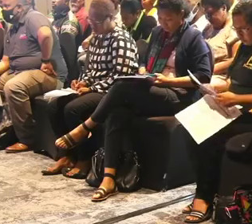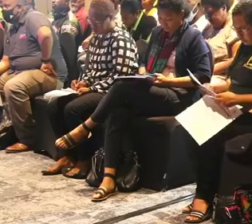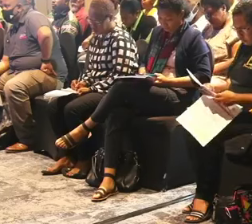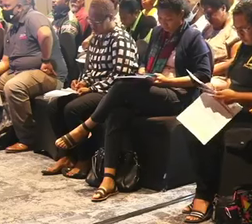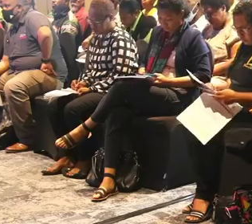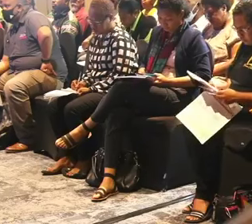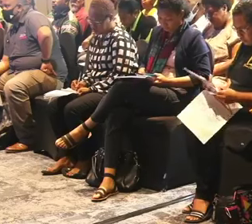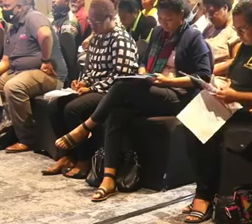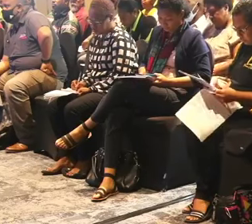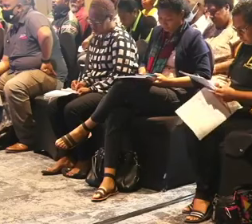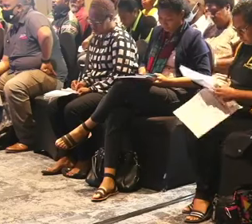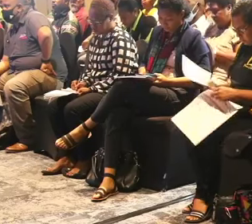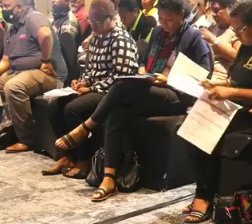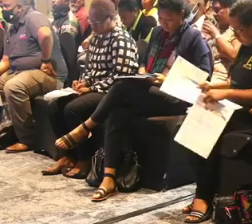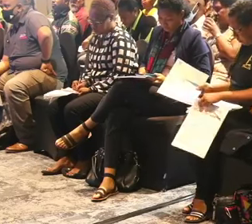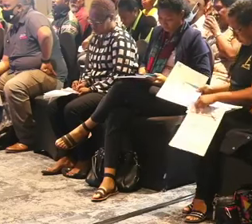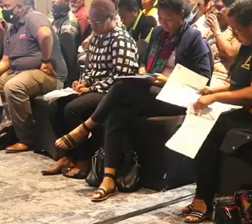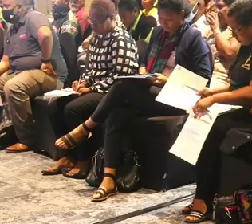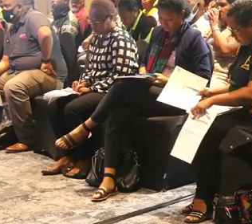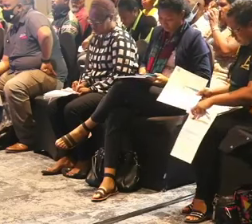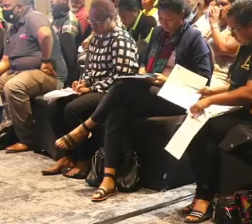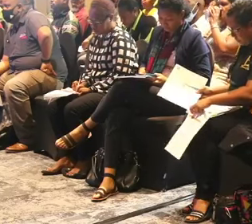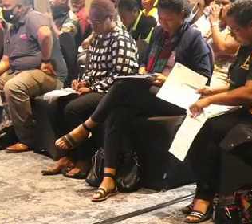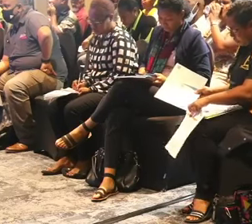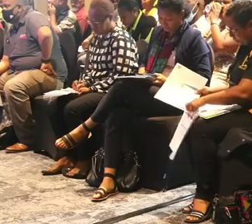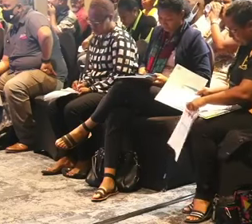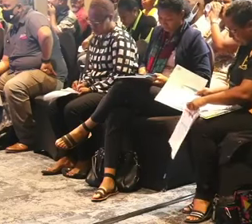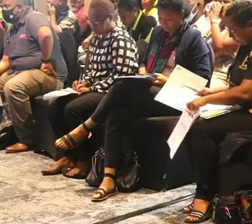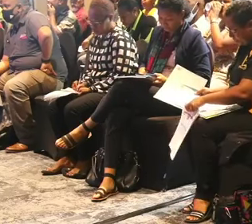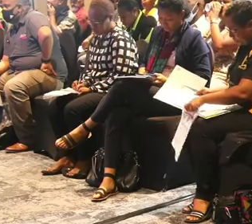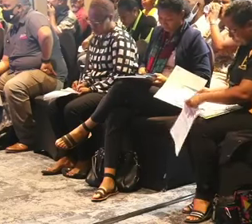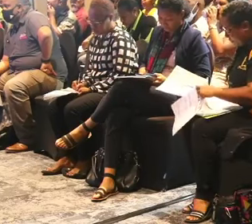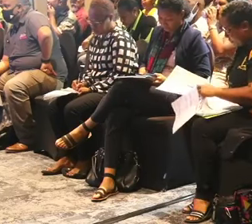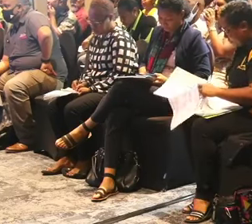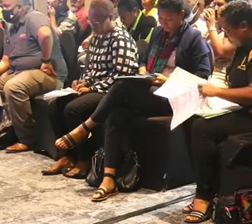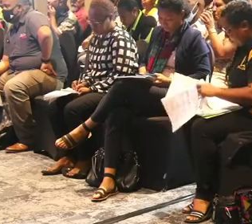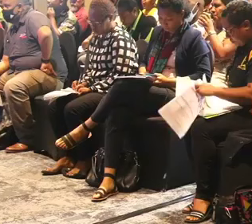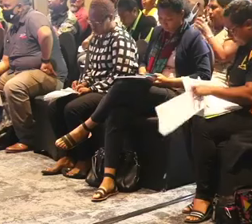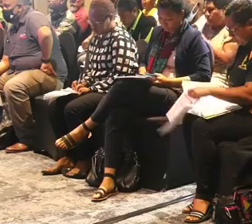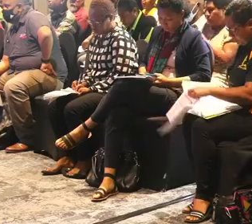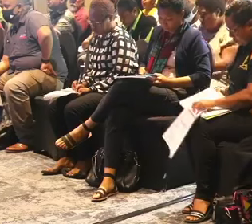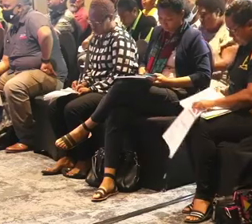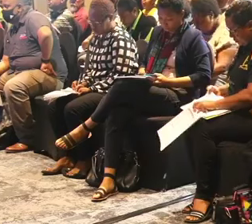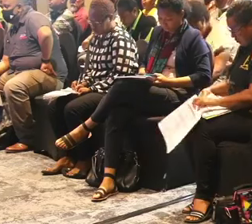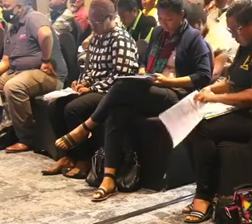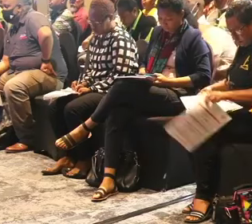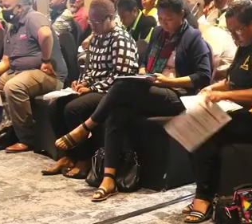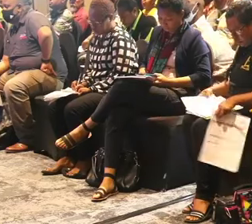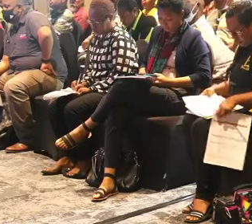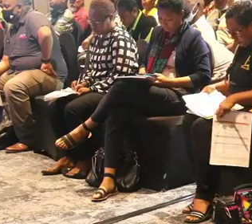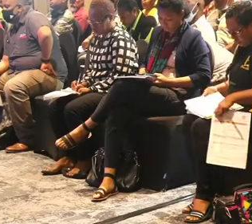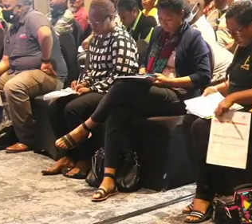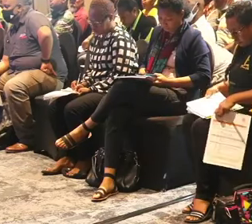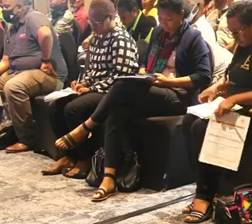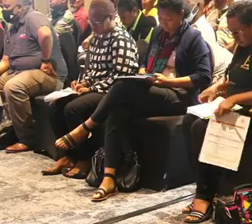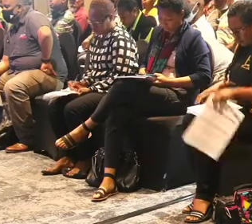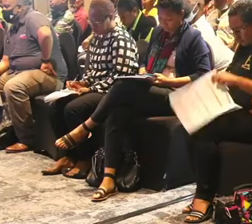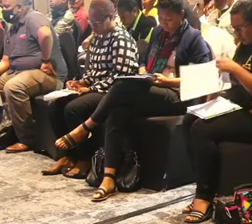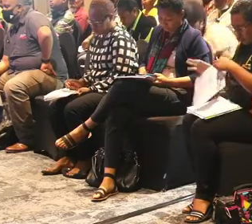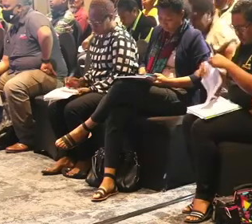1998. Somaria government policy has been recovered and development, export drive, strategically rural